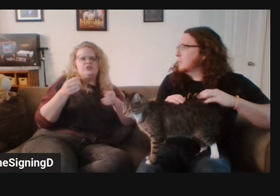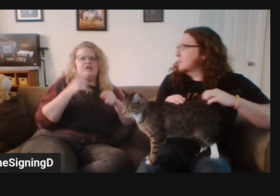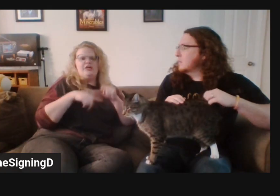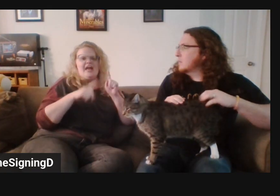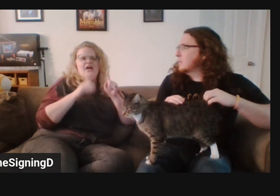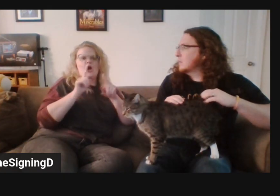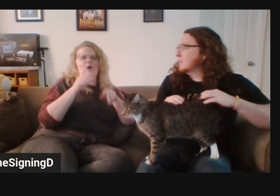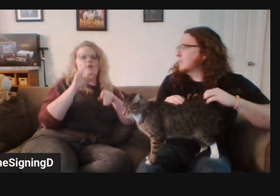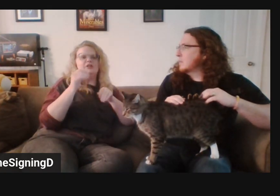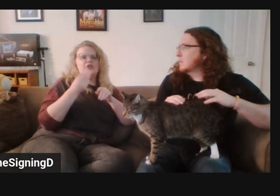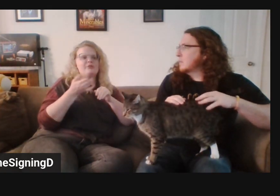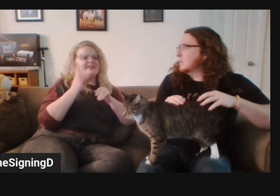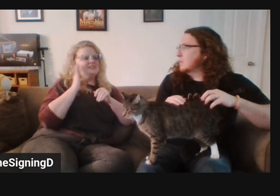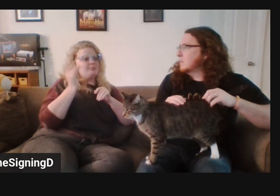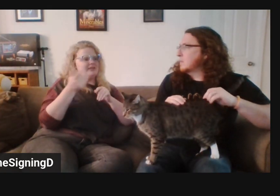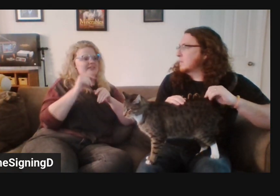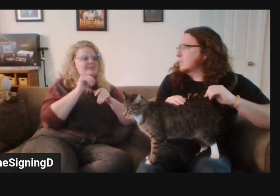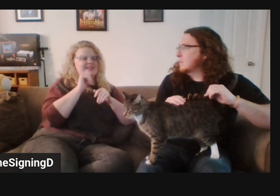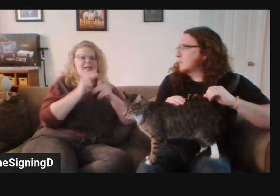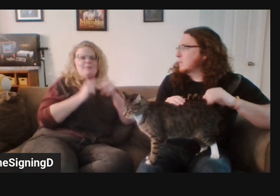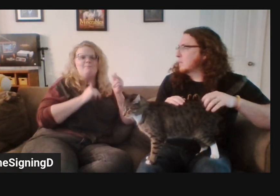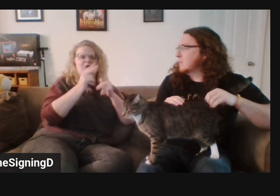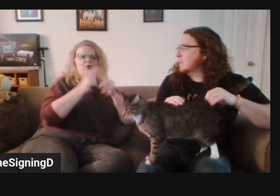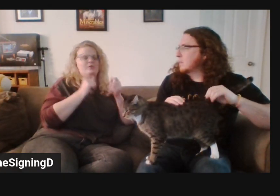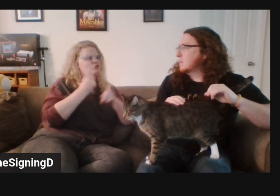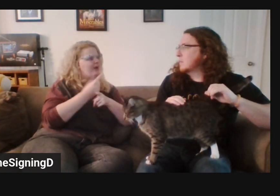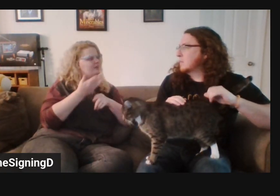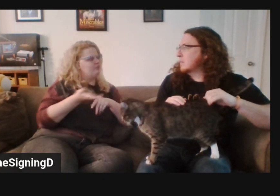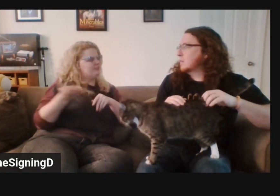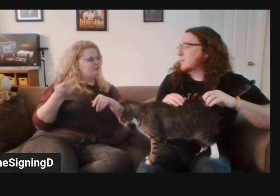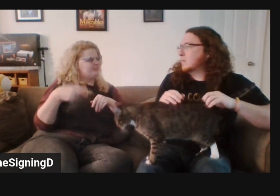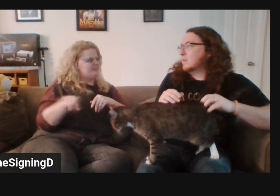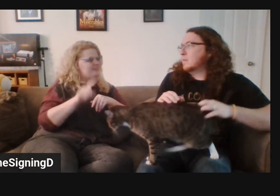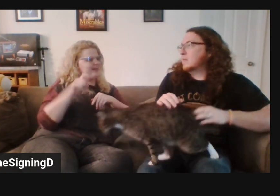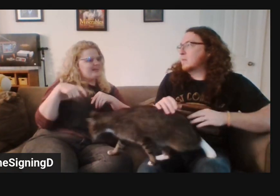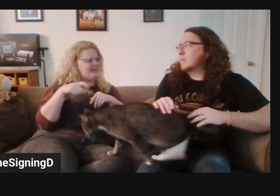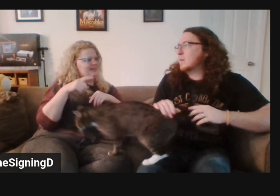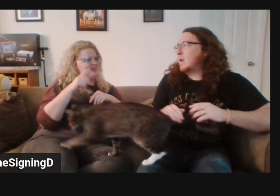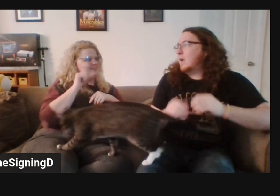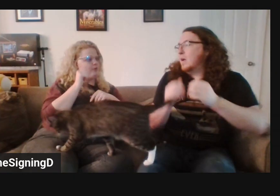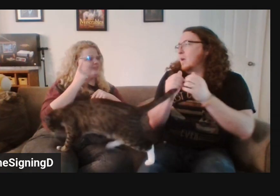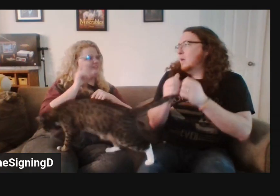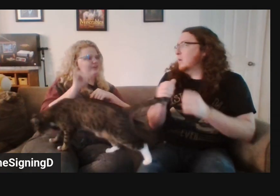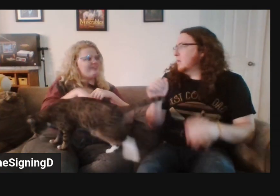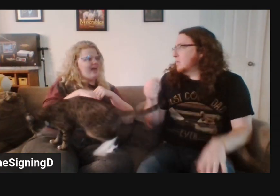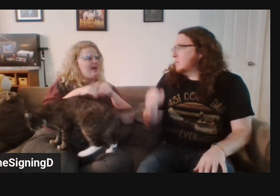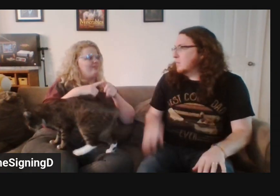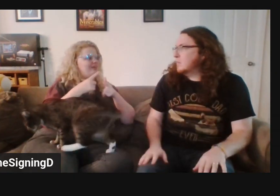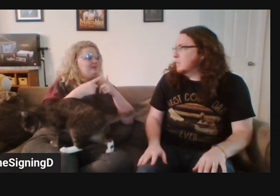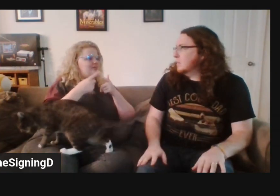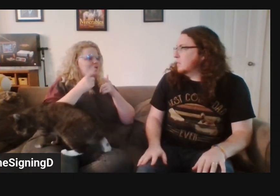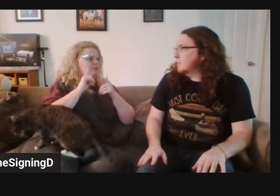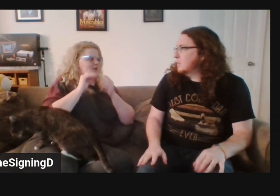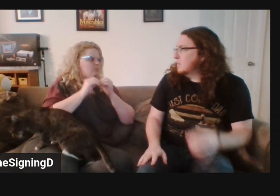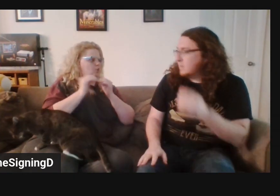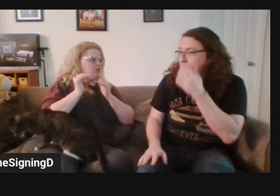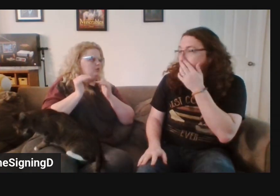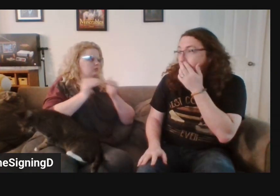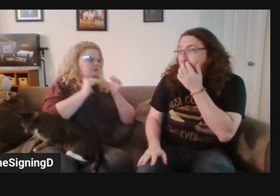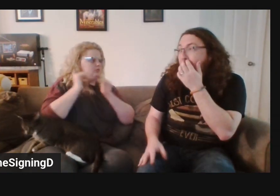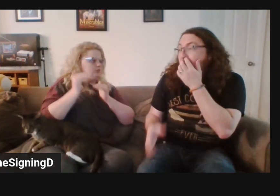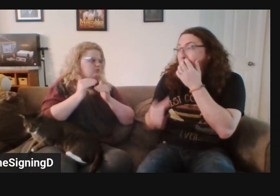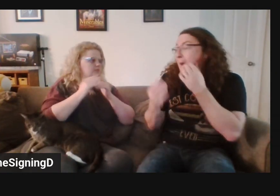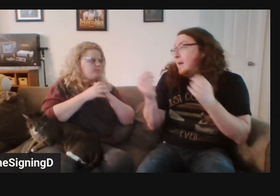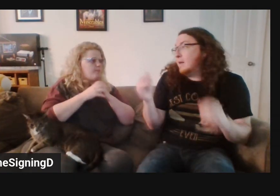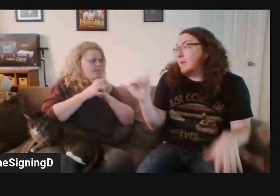a wheelchair can't go out and do things because they didn't feel the right resources they need. If it wasn't for that, then it would be